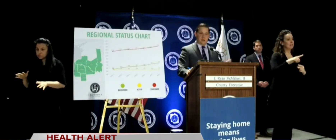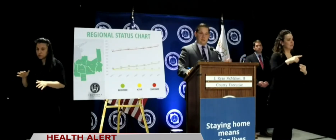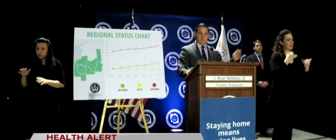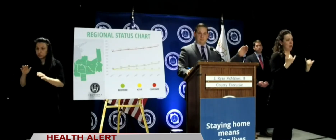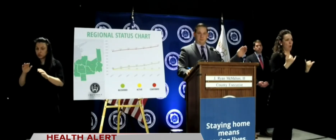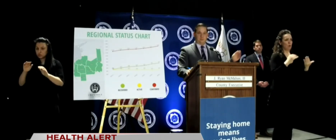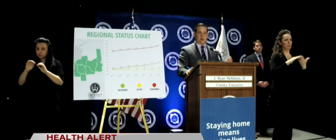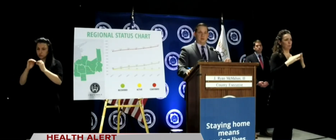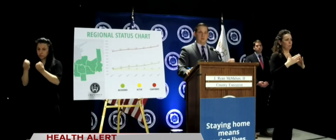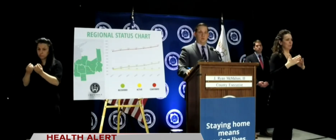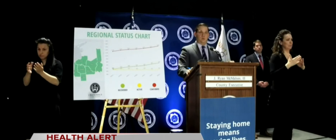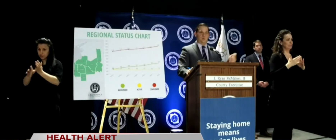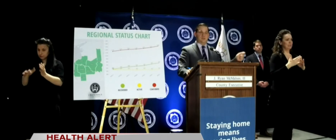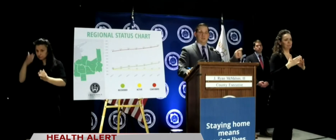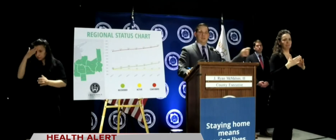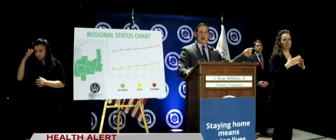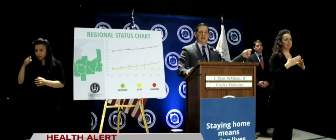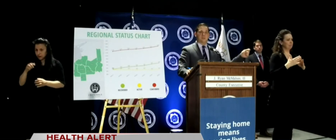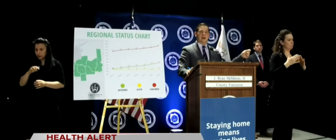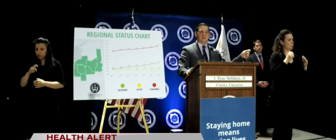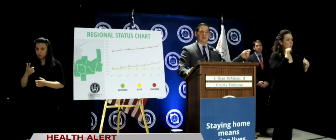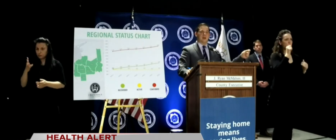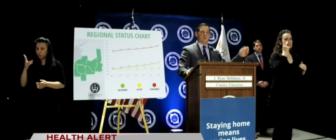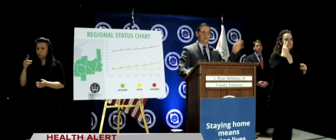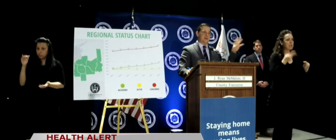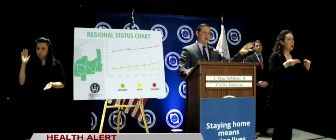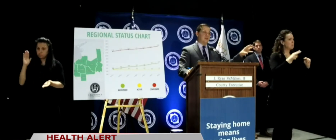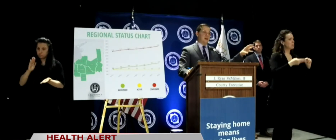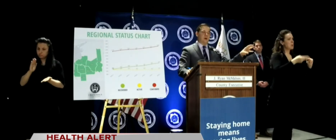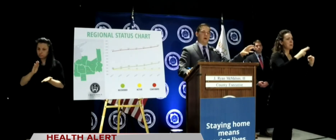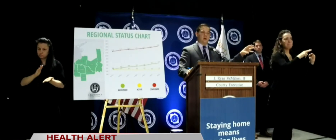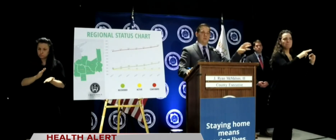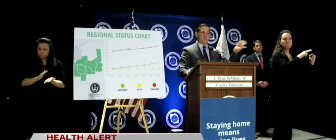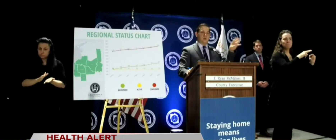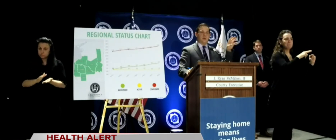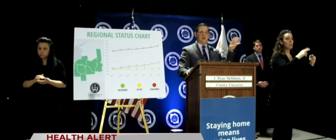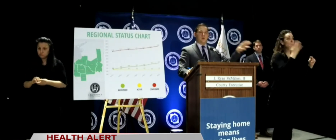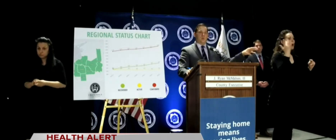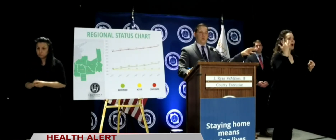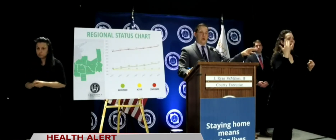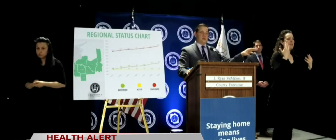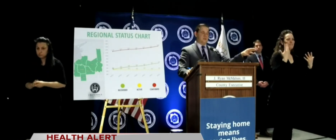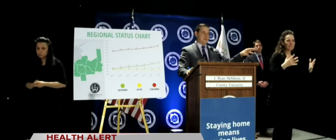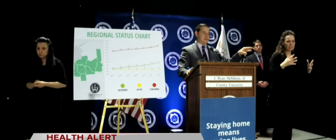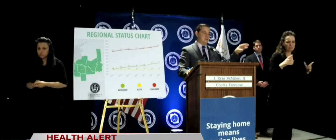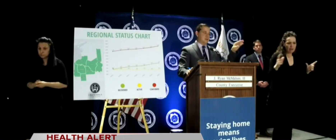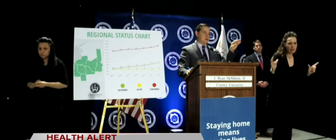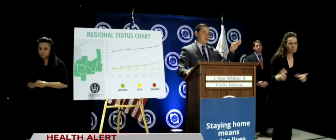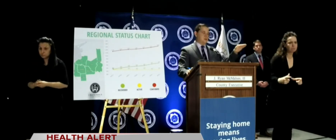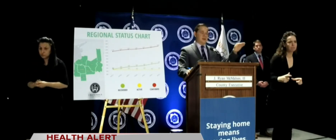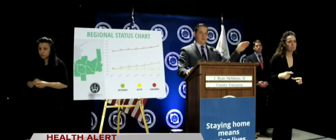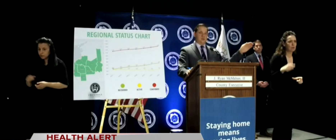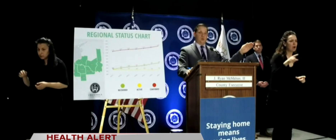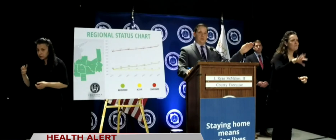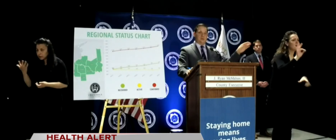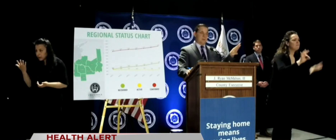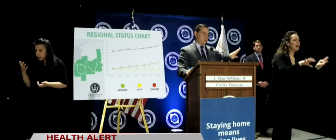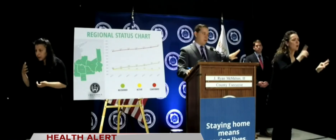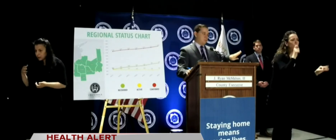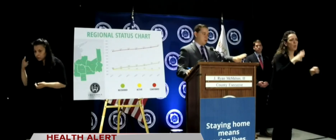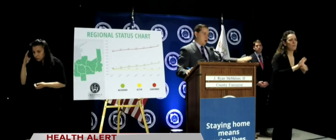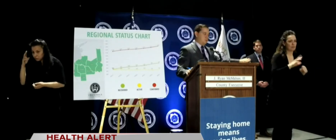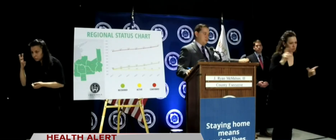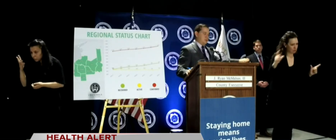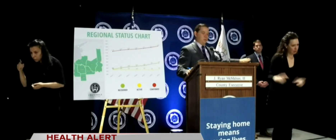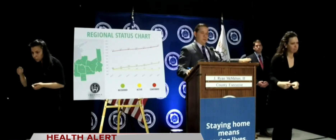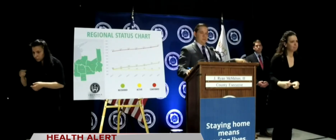numbers again, right? We won't see these hot spots again. We've identified them all in our community. We're proactively testing so that in 2 weeks, that